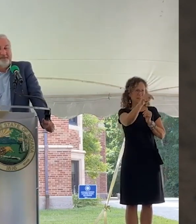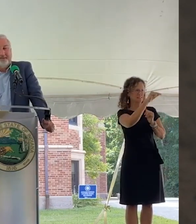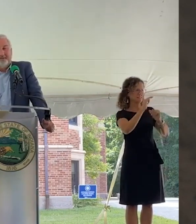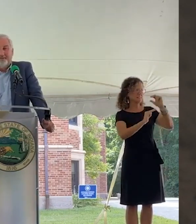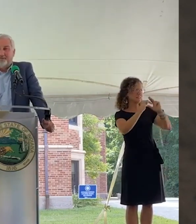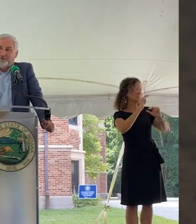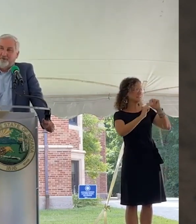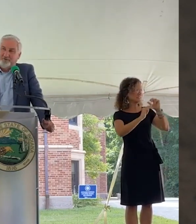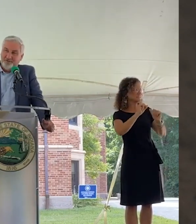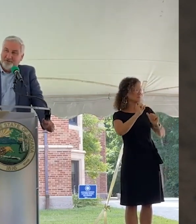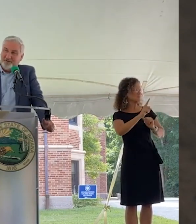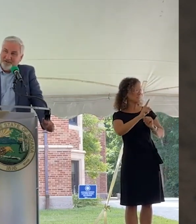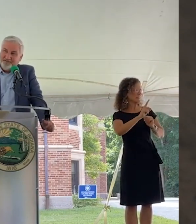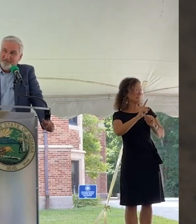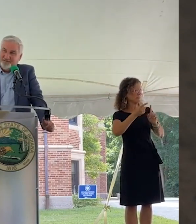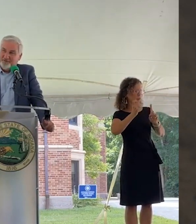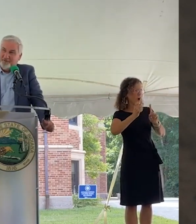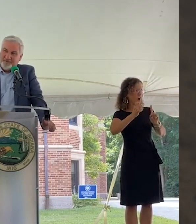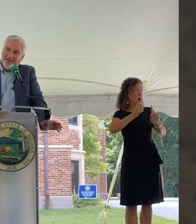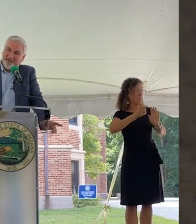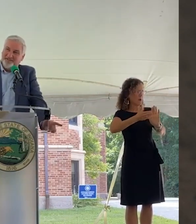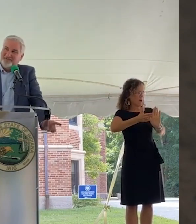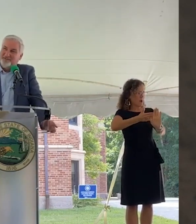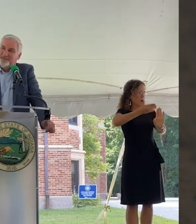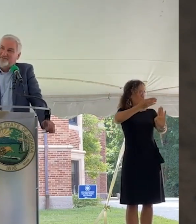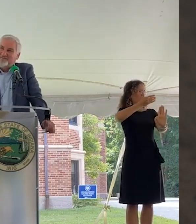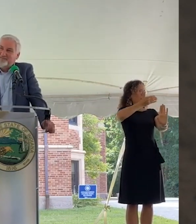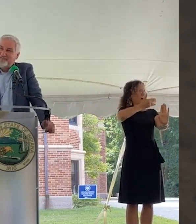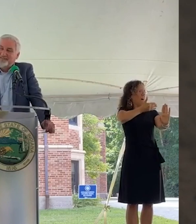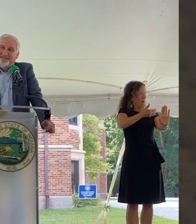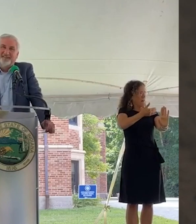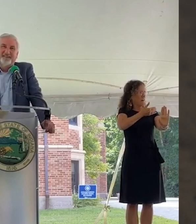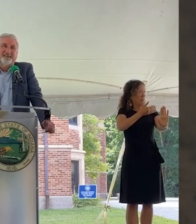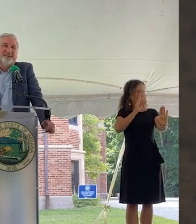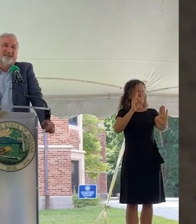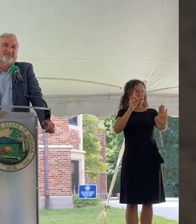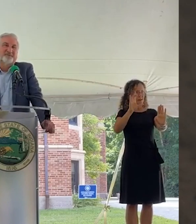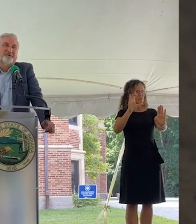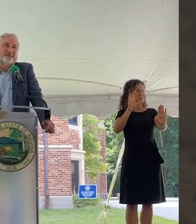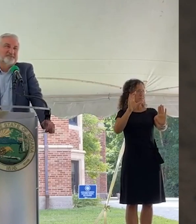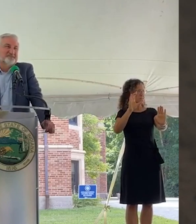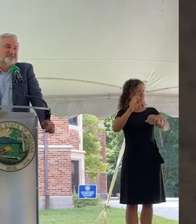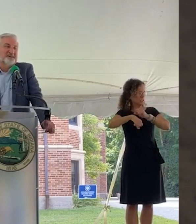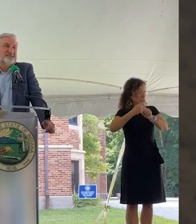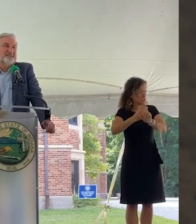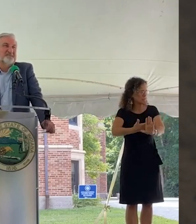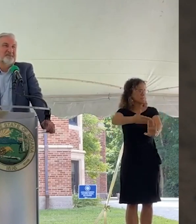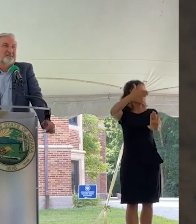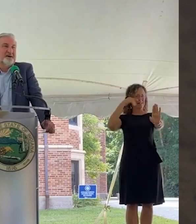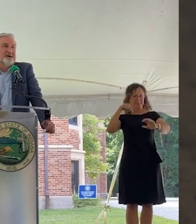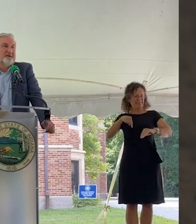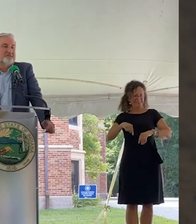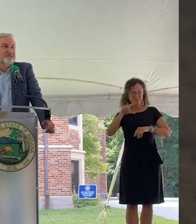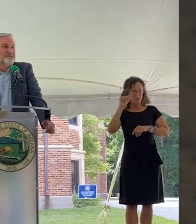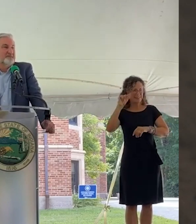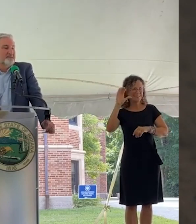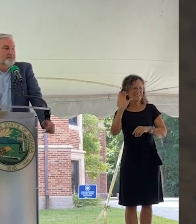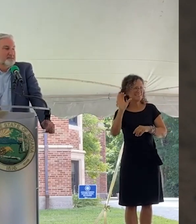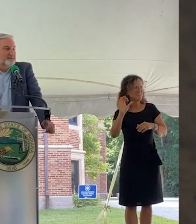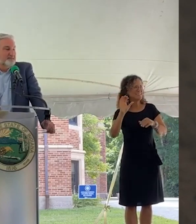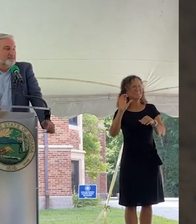to the turn of the century, and not this century, but last century. So it is exciting to think